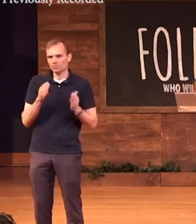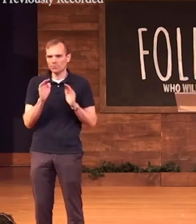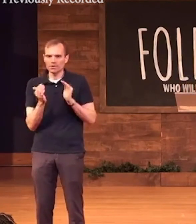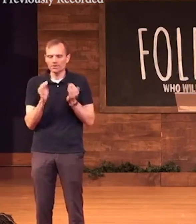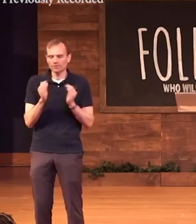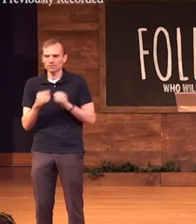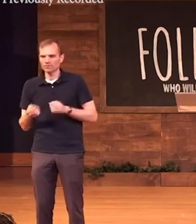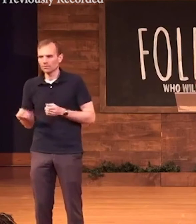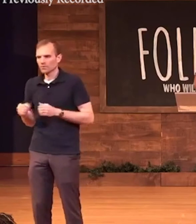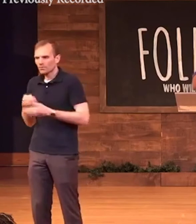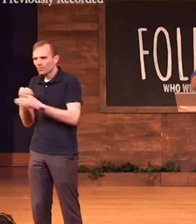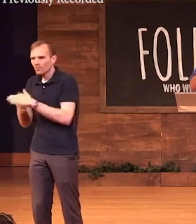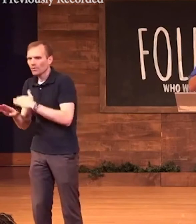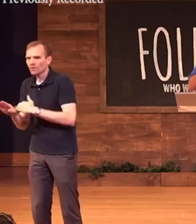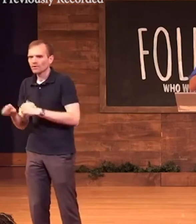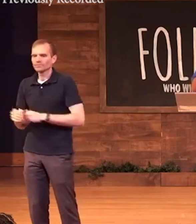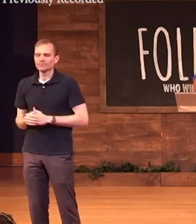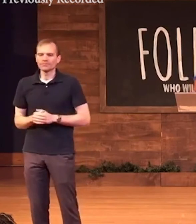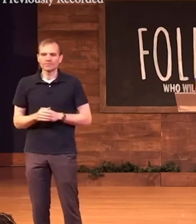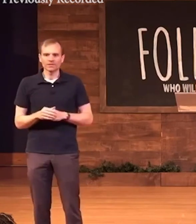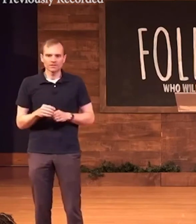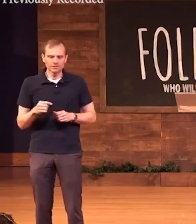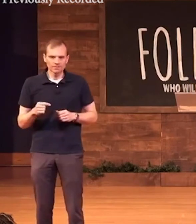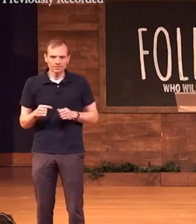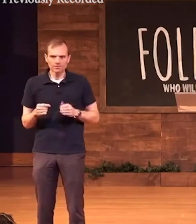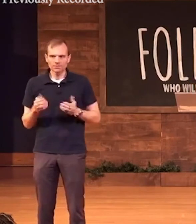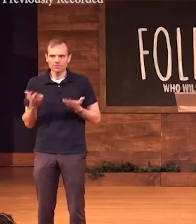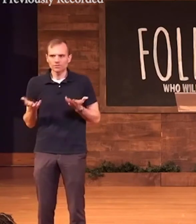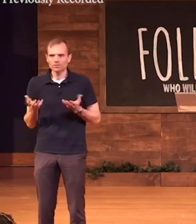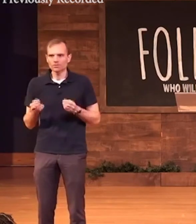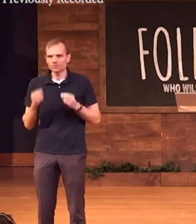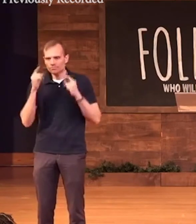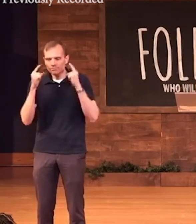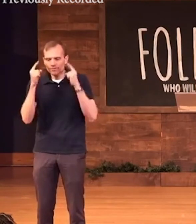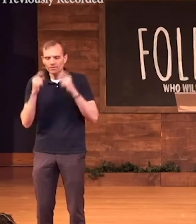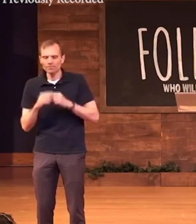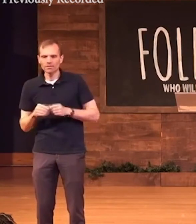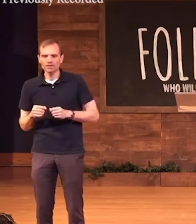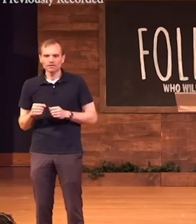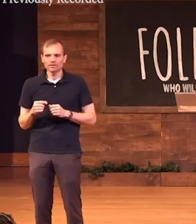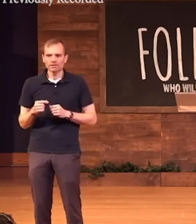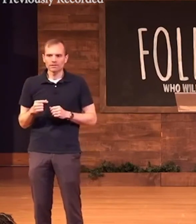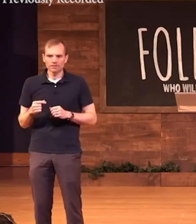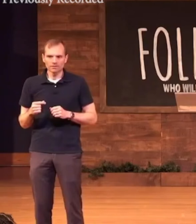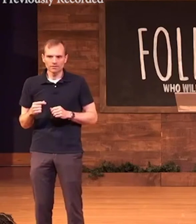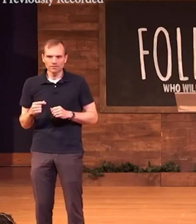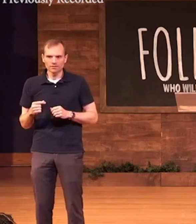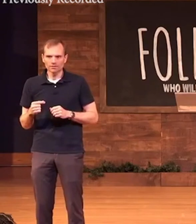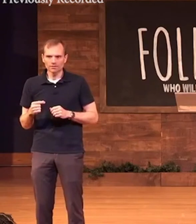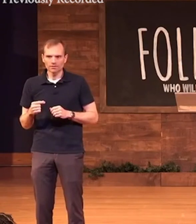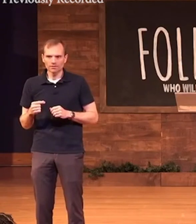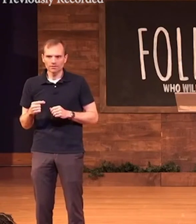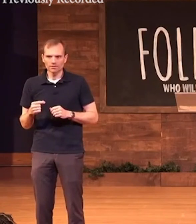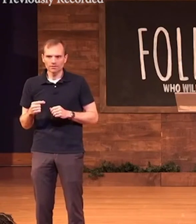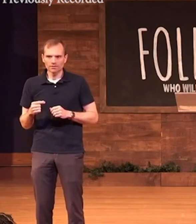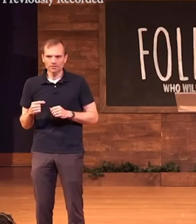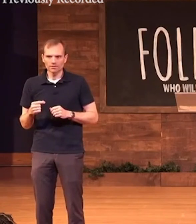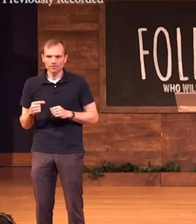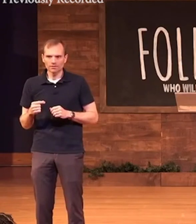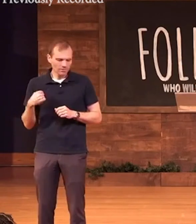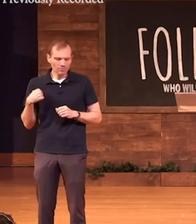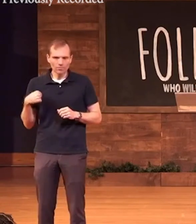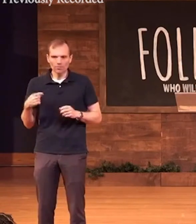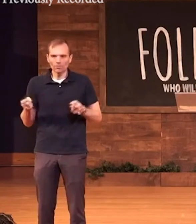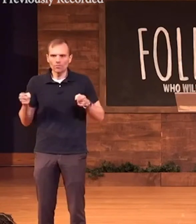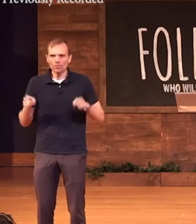I give a talk about, you know, eating a scrap of bread off of a silver plate,